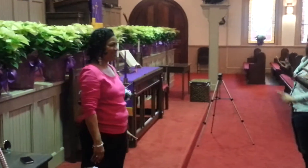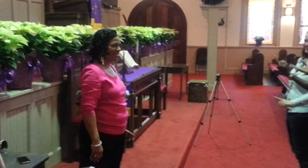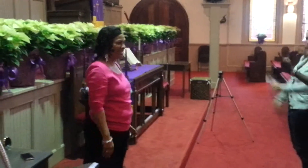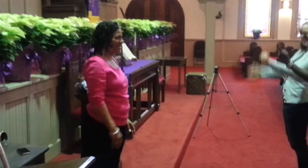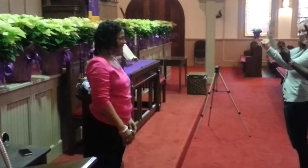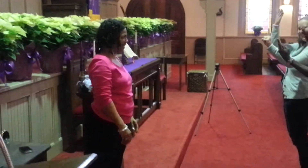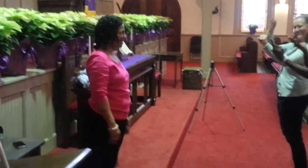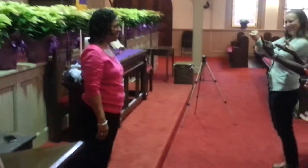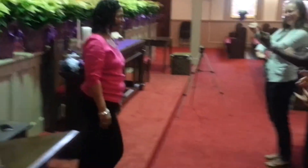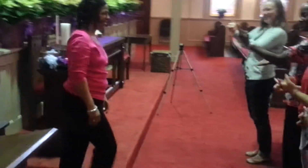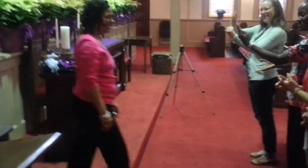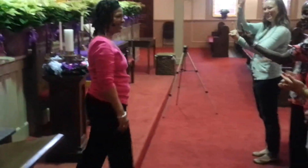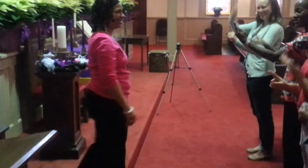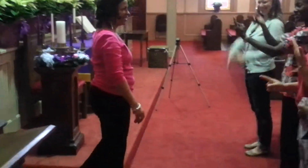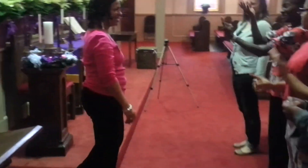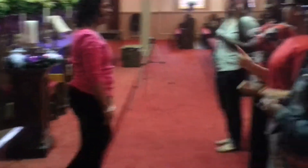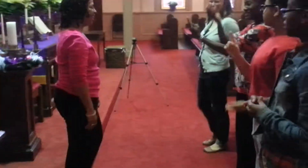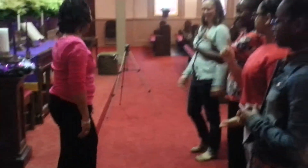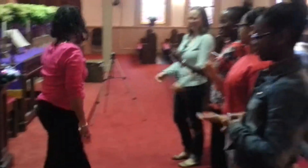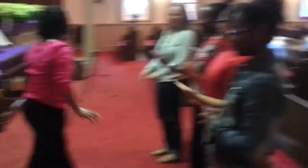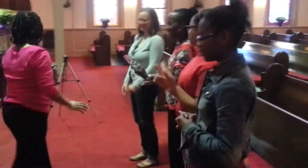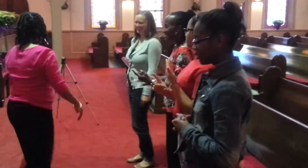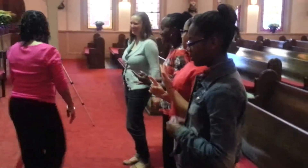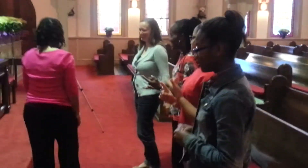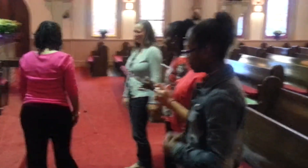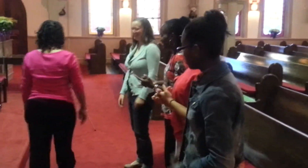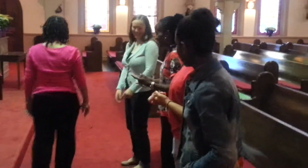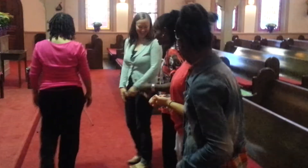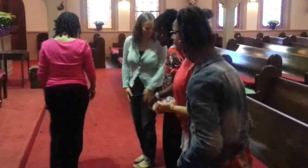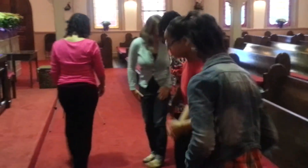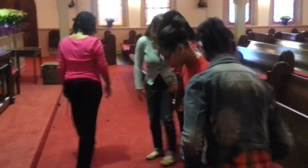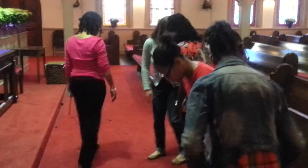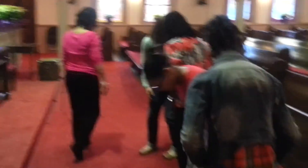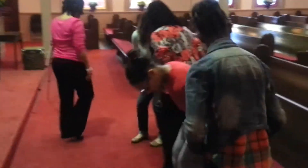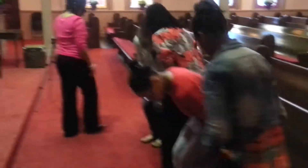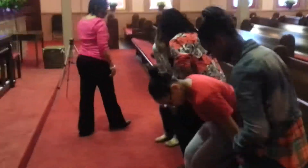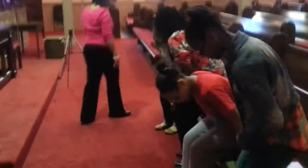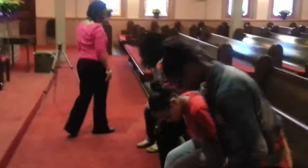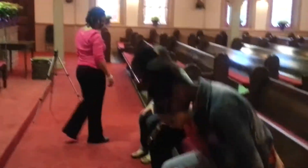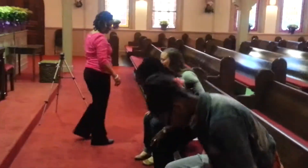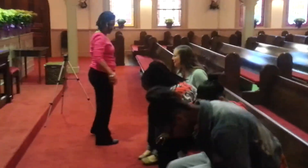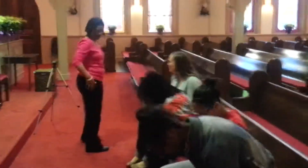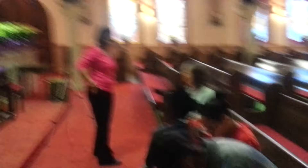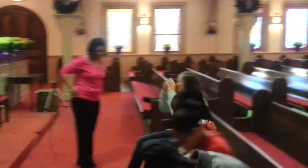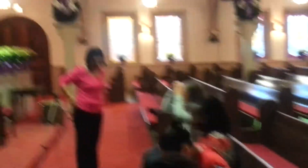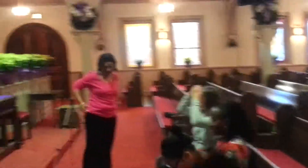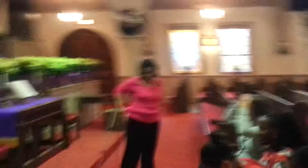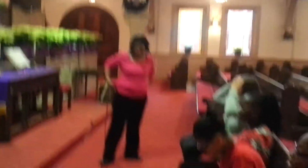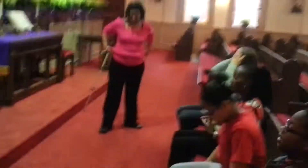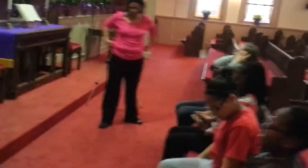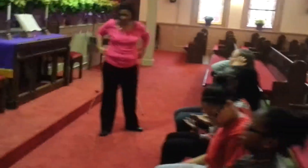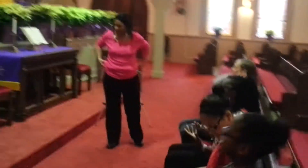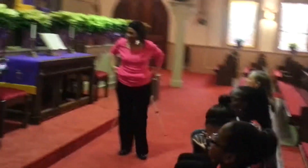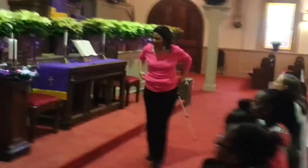Oh, that's cute. Yeah. Okay, you all sit down for a minute. Take a break. Think about what you just learned. All that what you just learned. Just take a couple